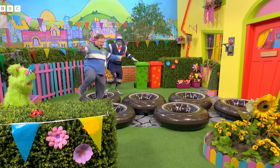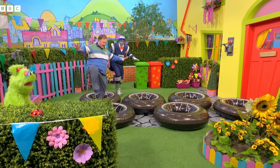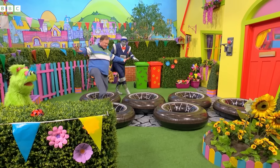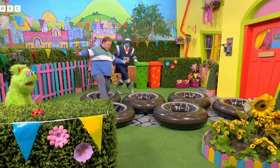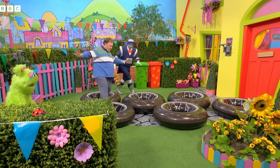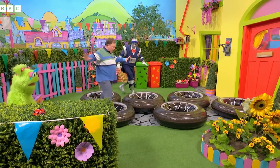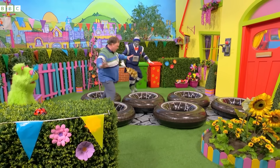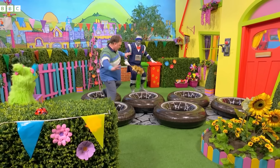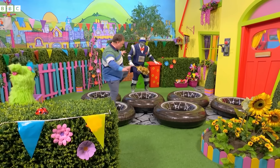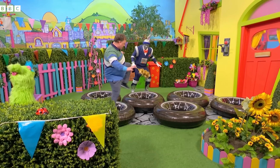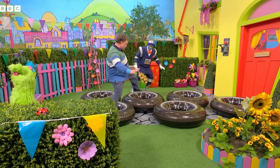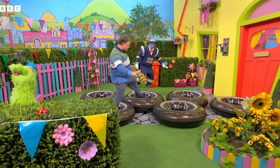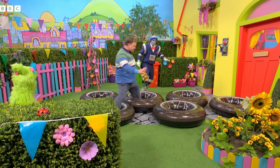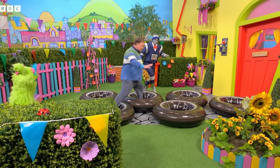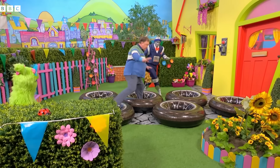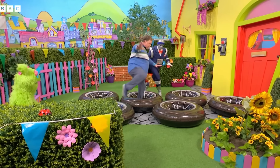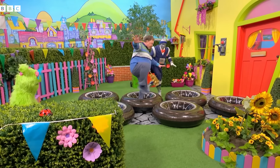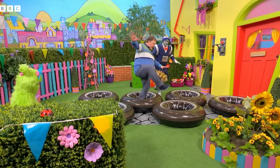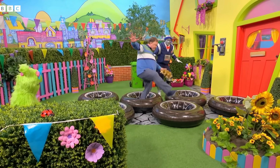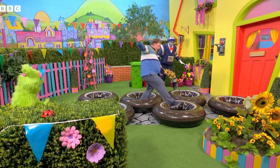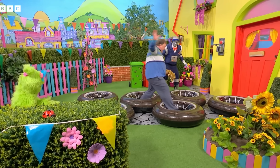run. Woohoo! This is super fun.